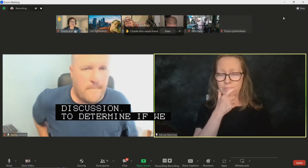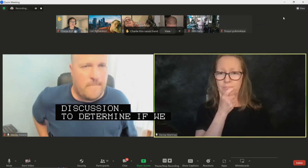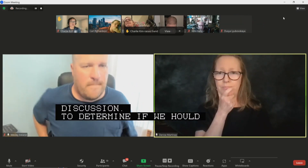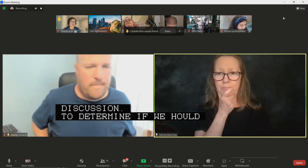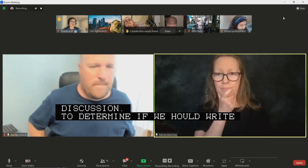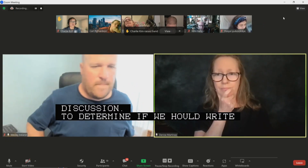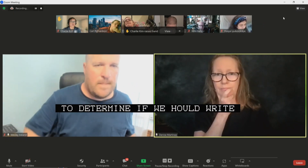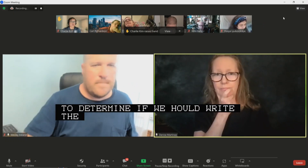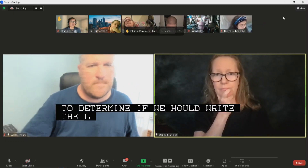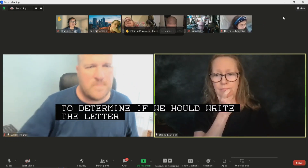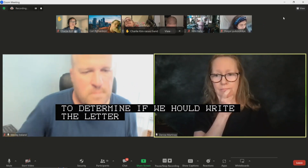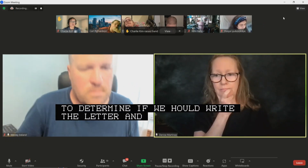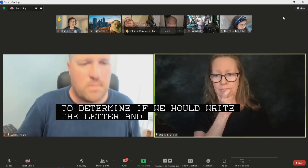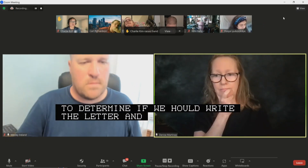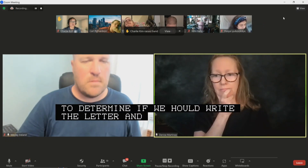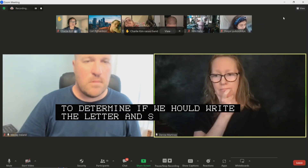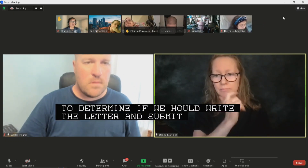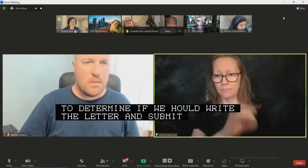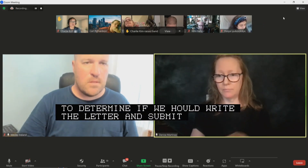opposition.